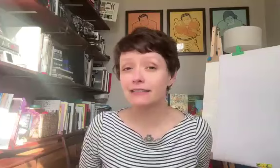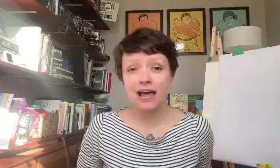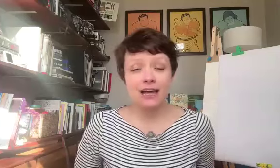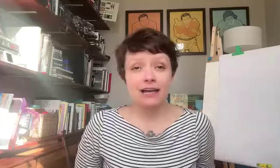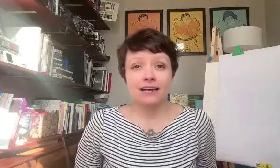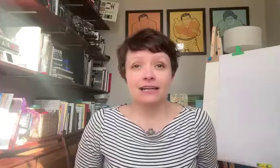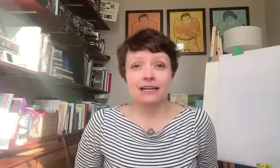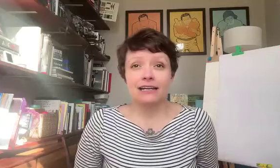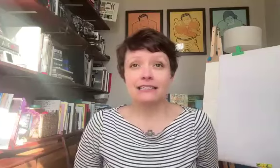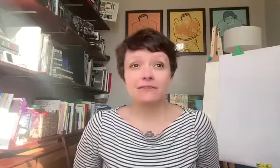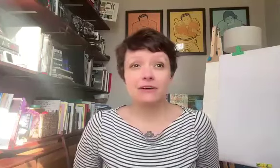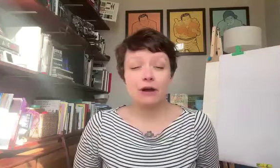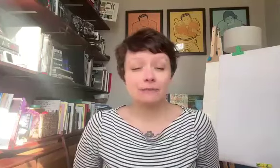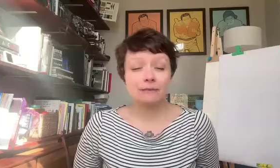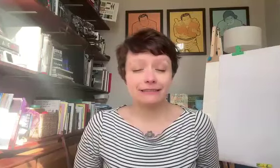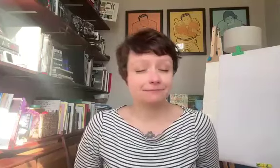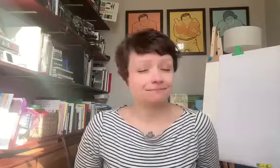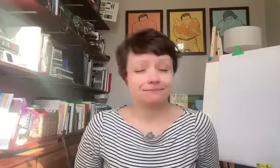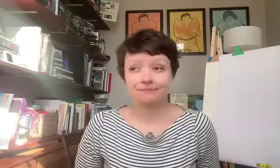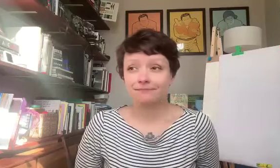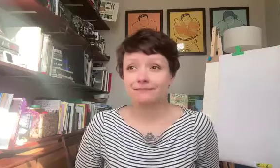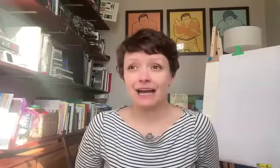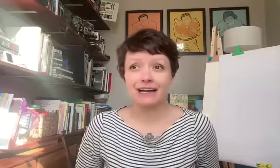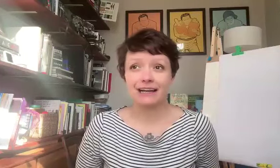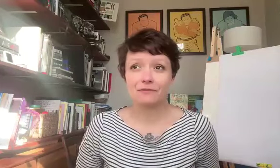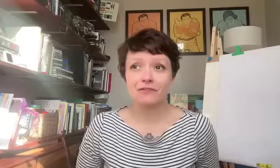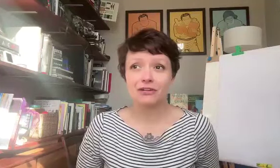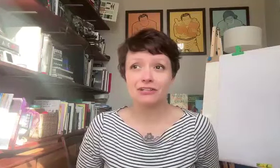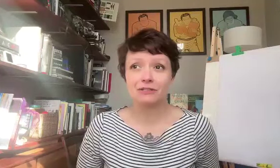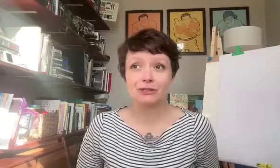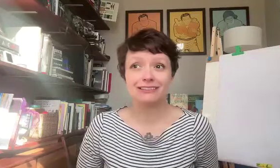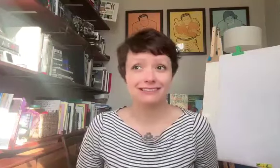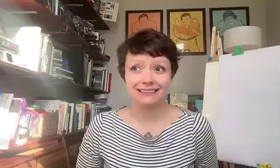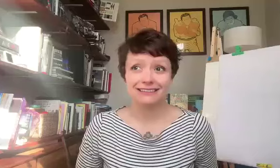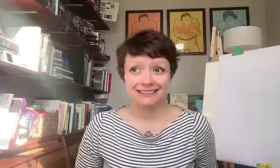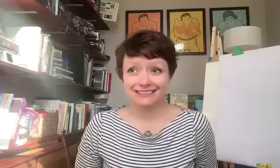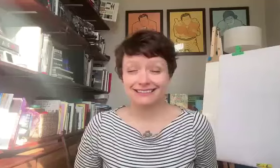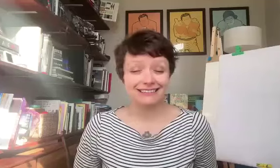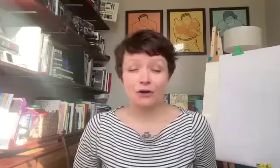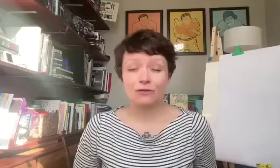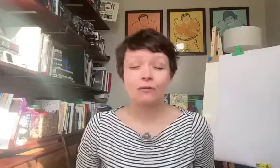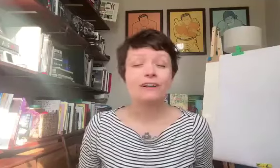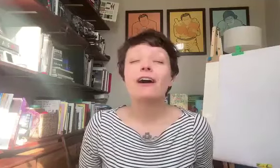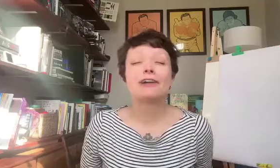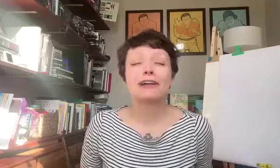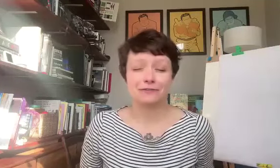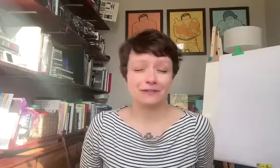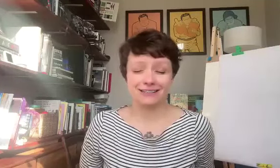toolbox because it's kind of incredible. Like, if you've never heard the spiel, hold on to your